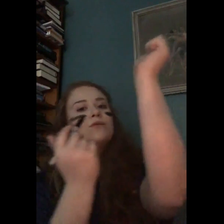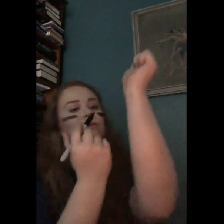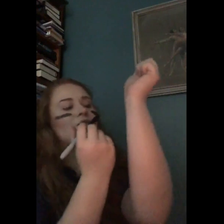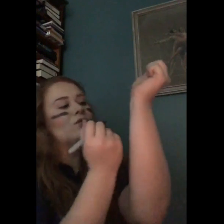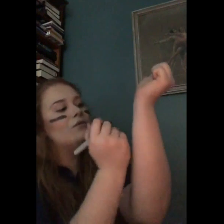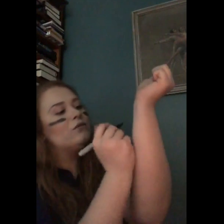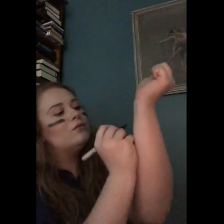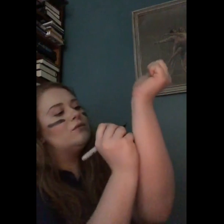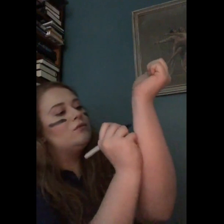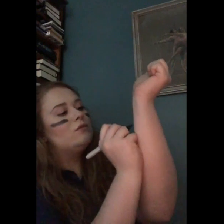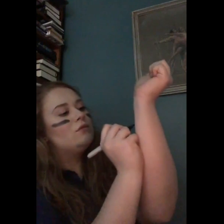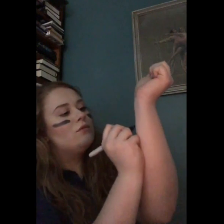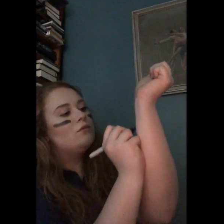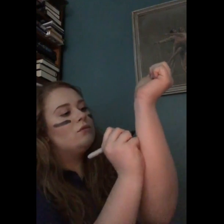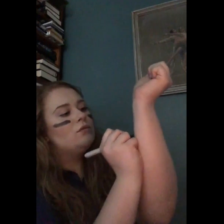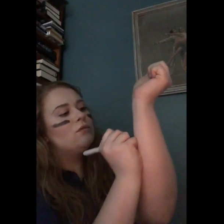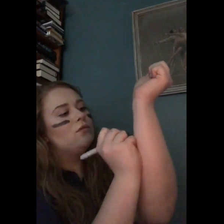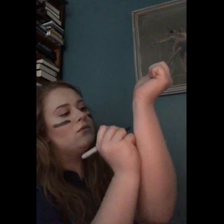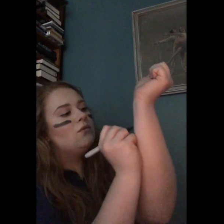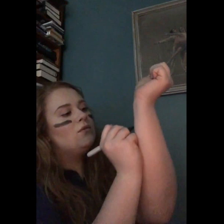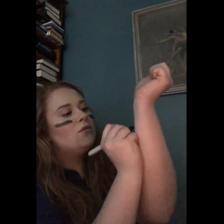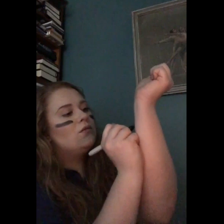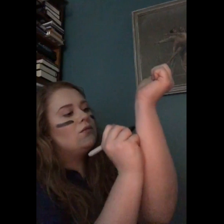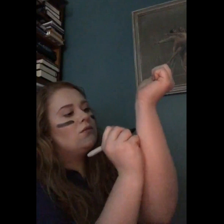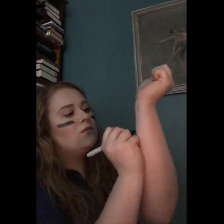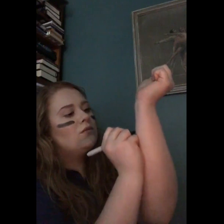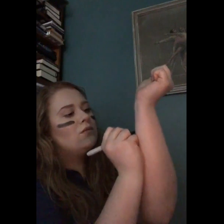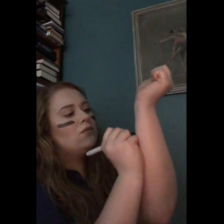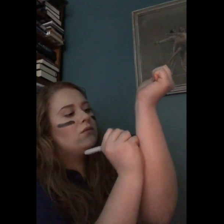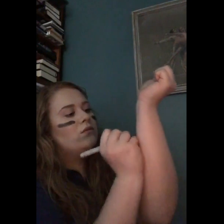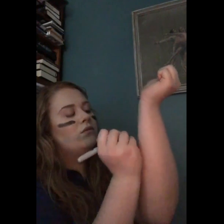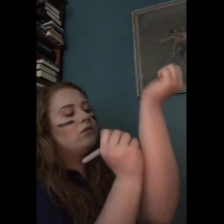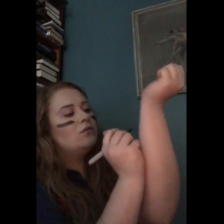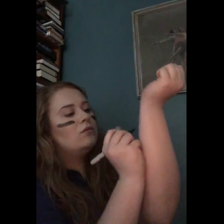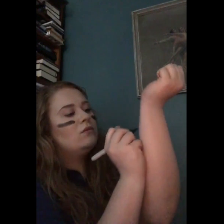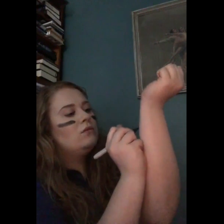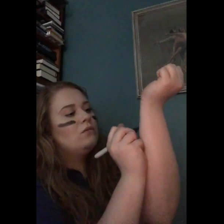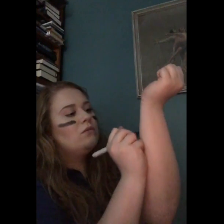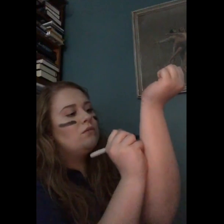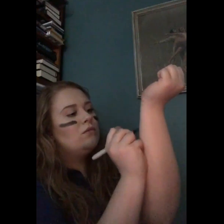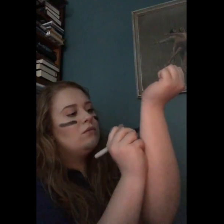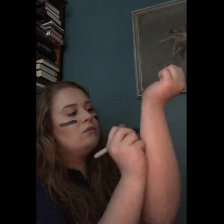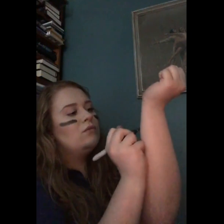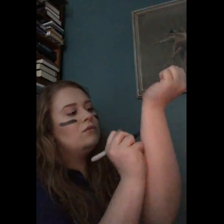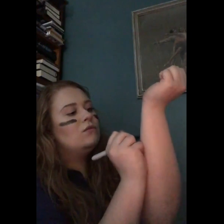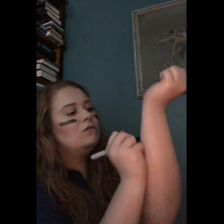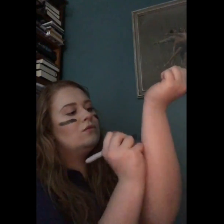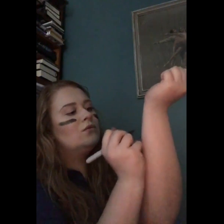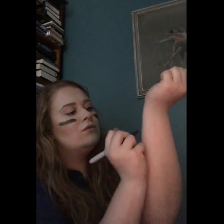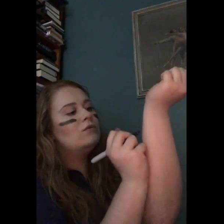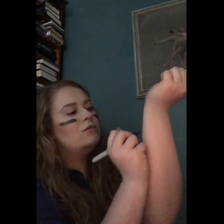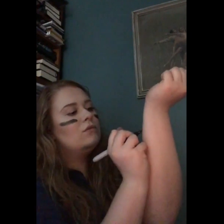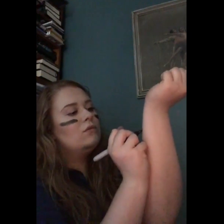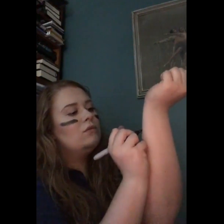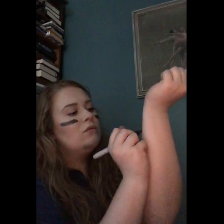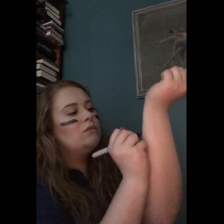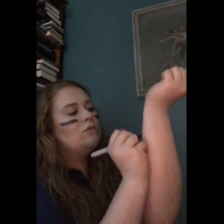Follow me to my bed Cause every time you fall I'll be